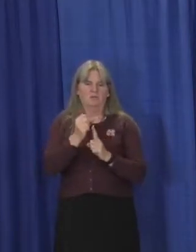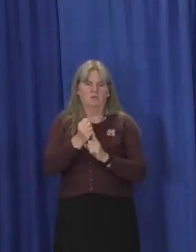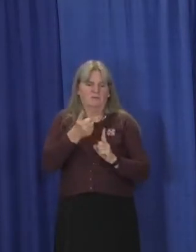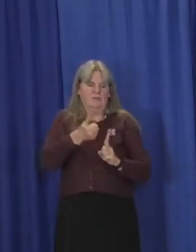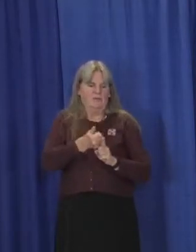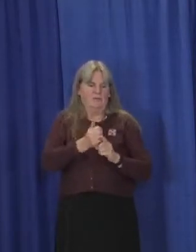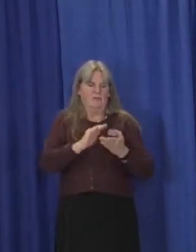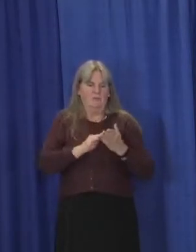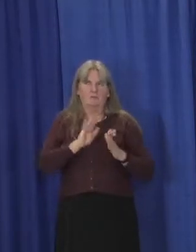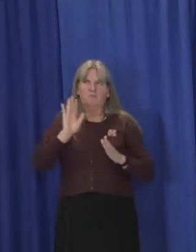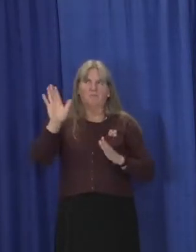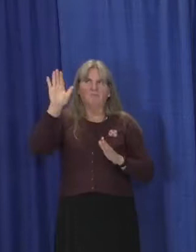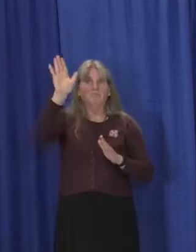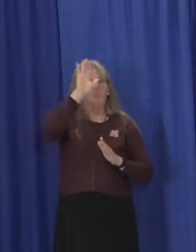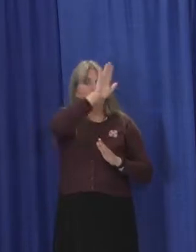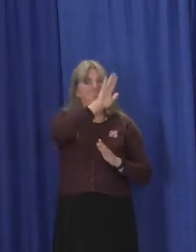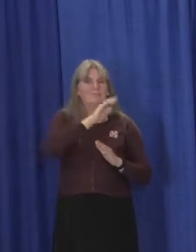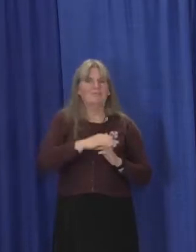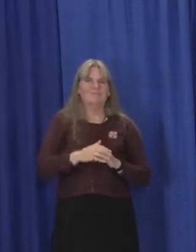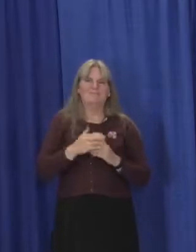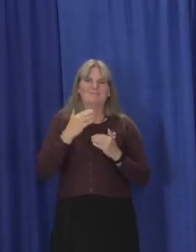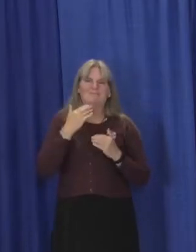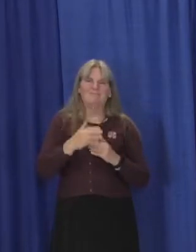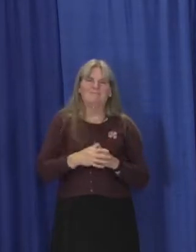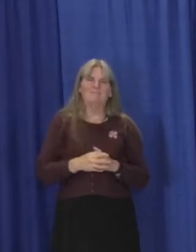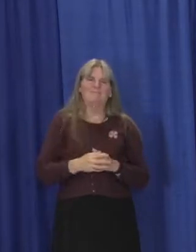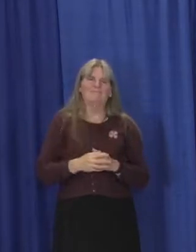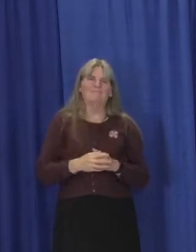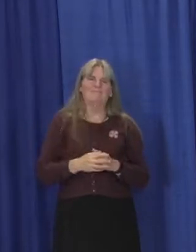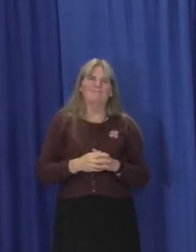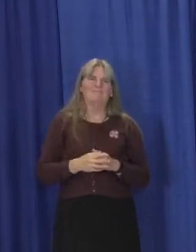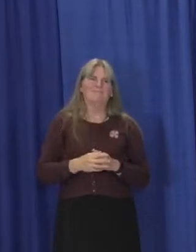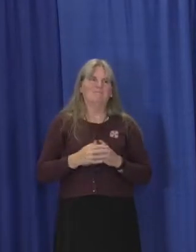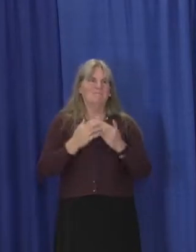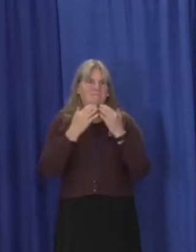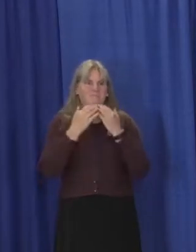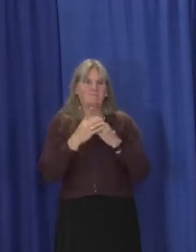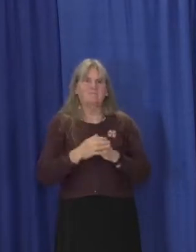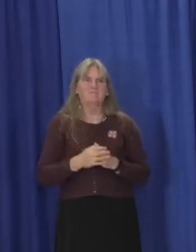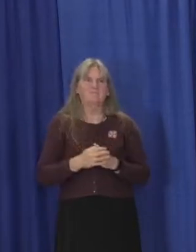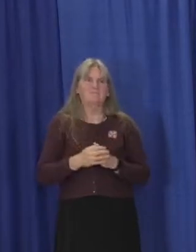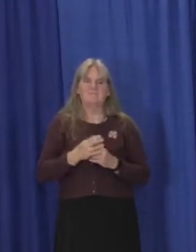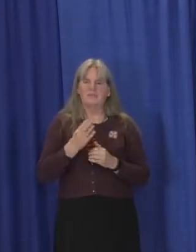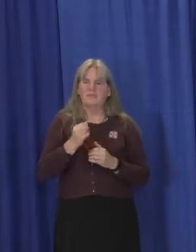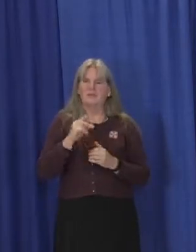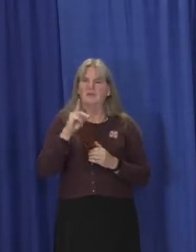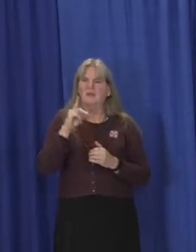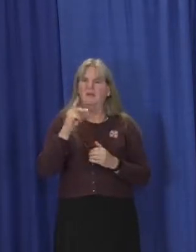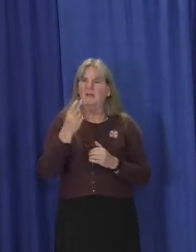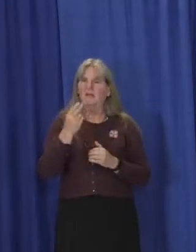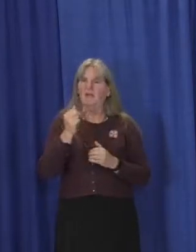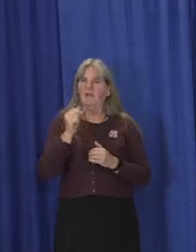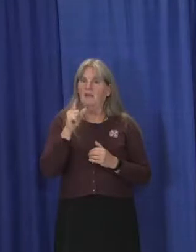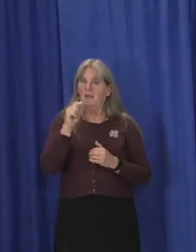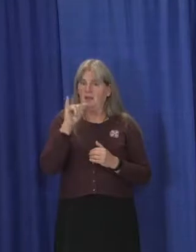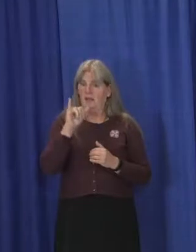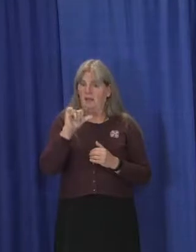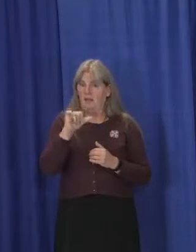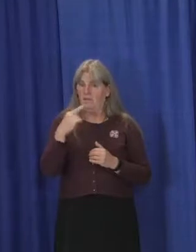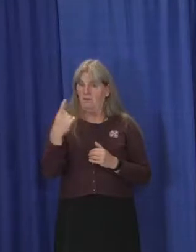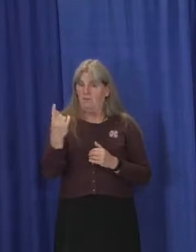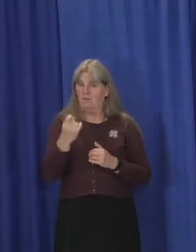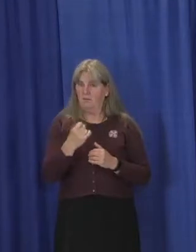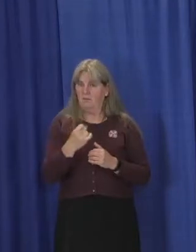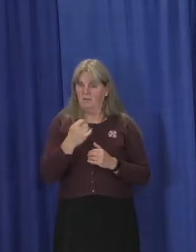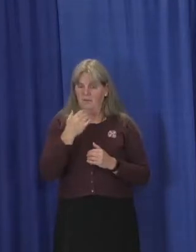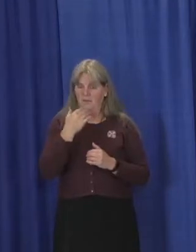the community situation. Thank you. Thank you. Haley, do you have a follow-up question?